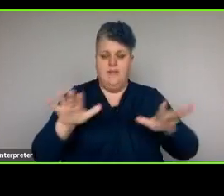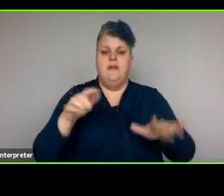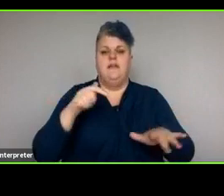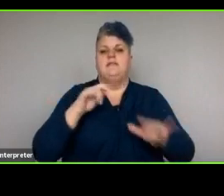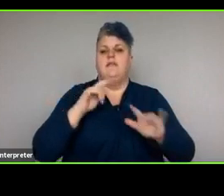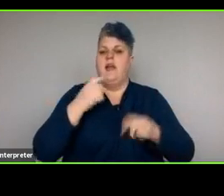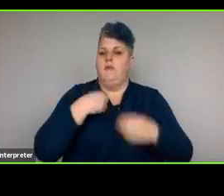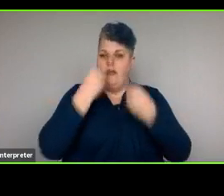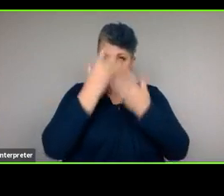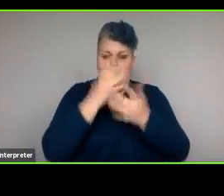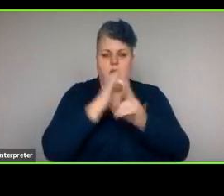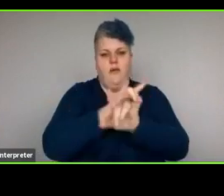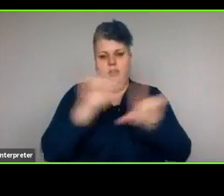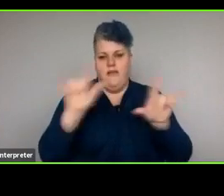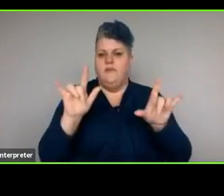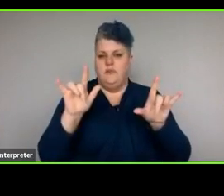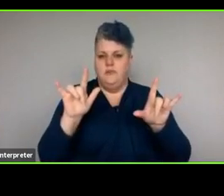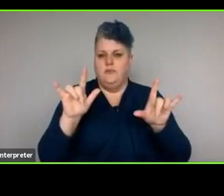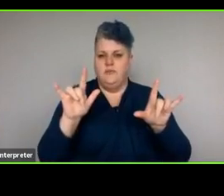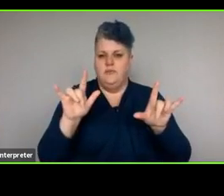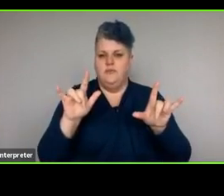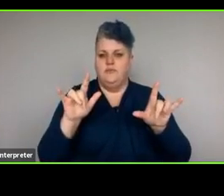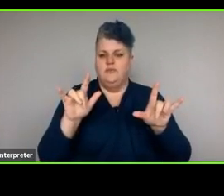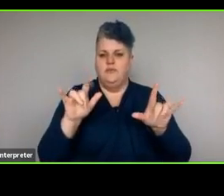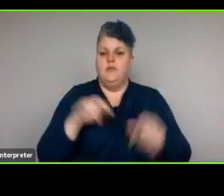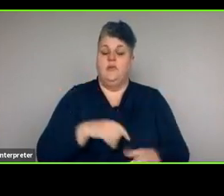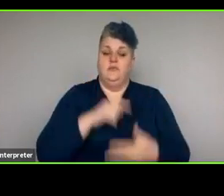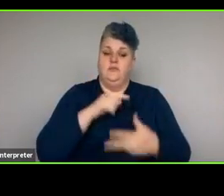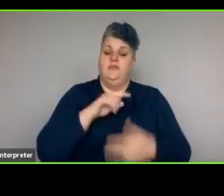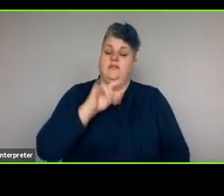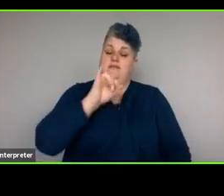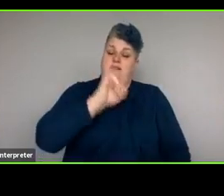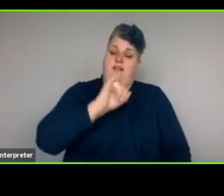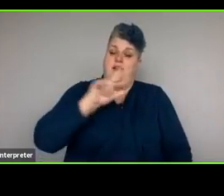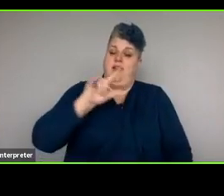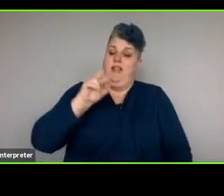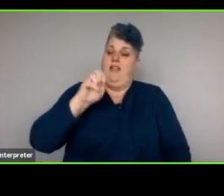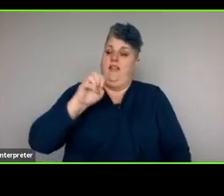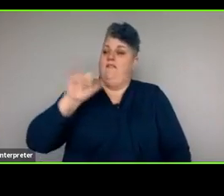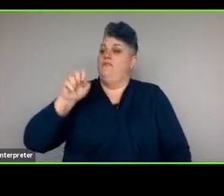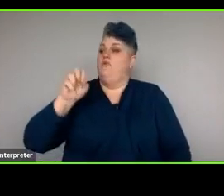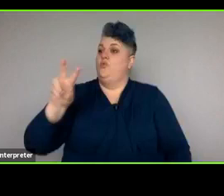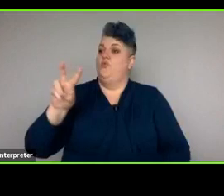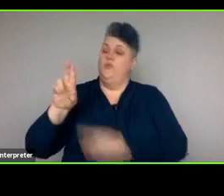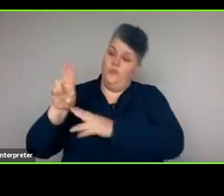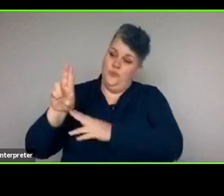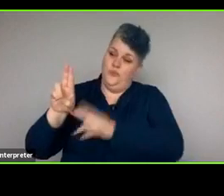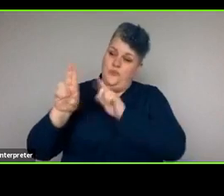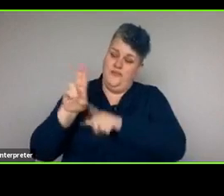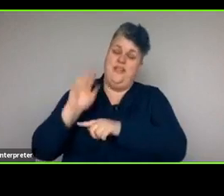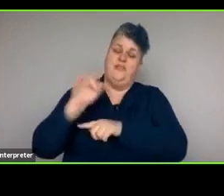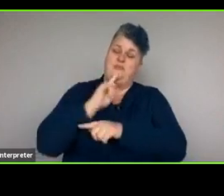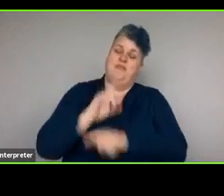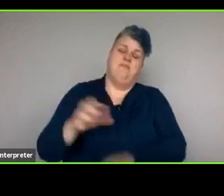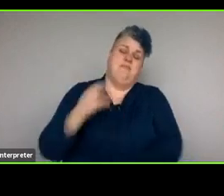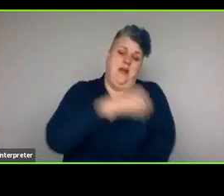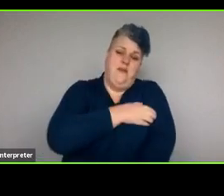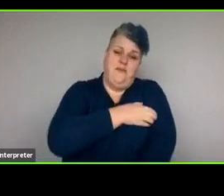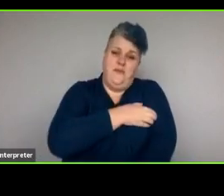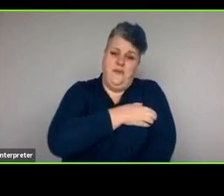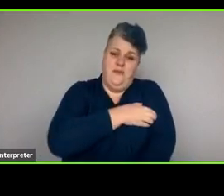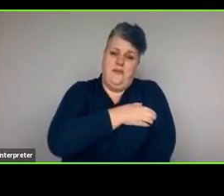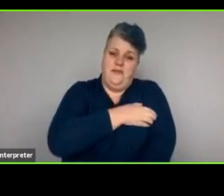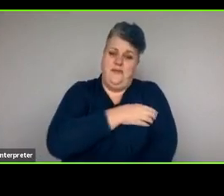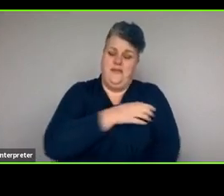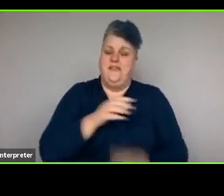that those are three really powerful words that could really help a lot of people right now, really help them to hear.